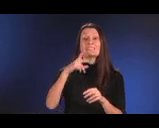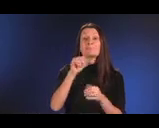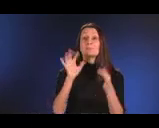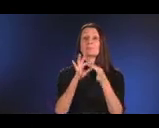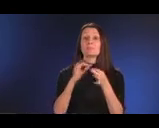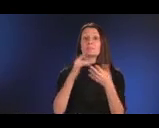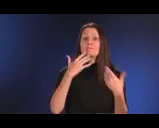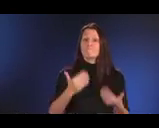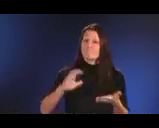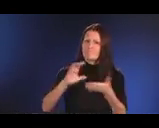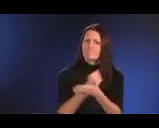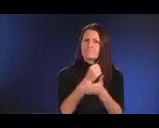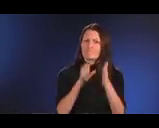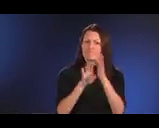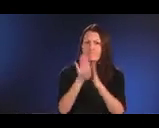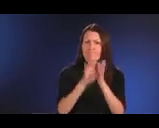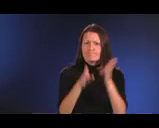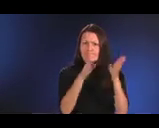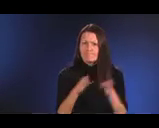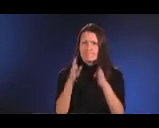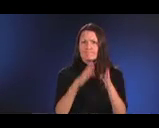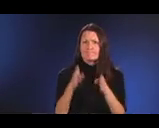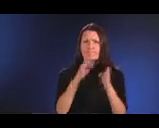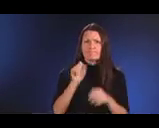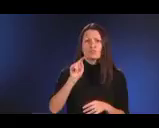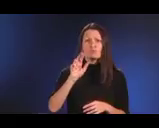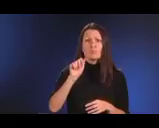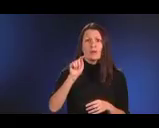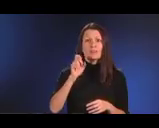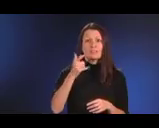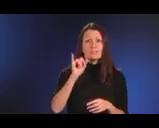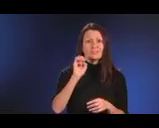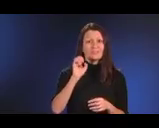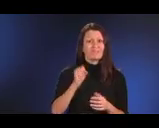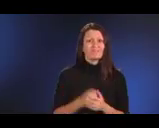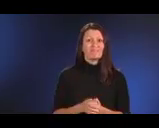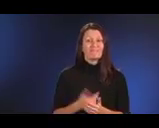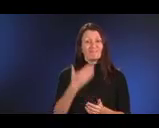let's develop some strategies. Good luck.